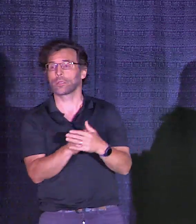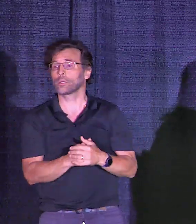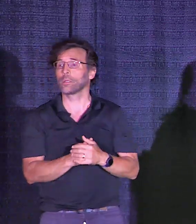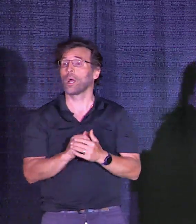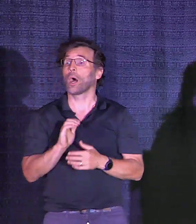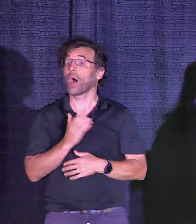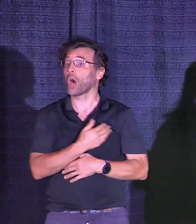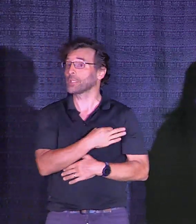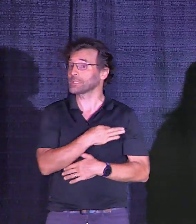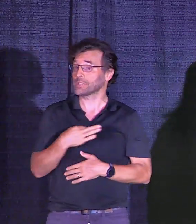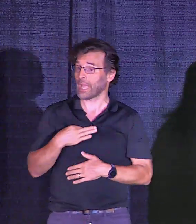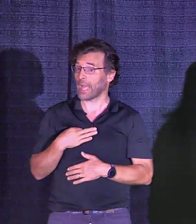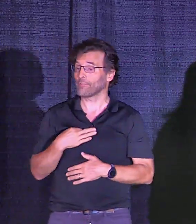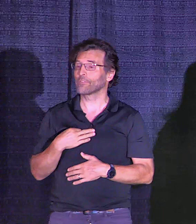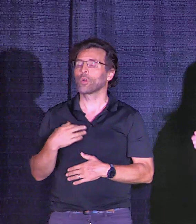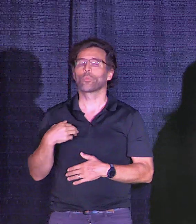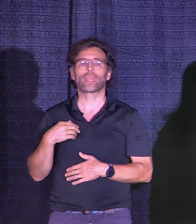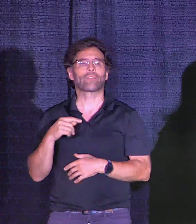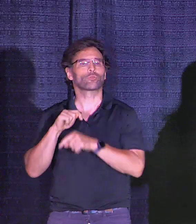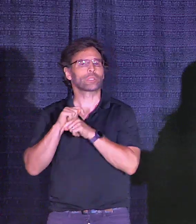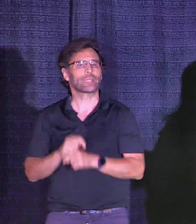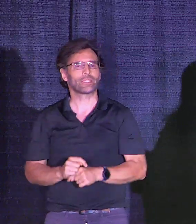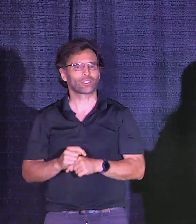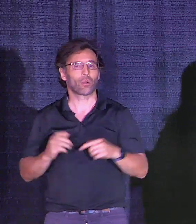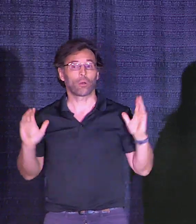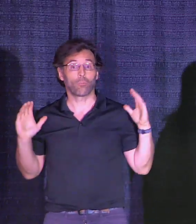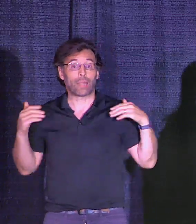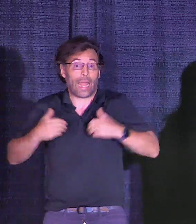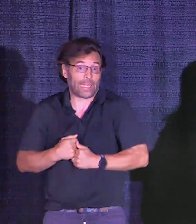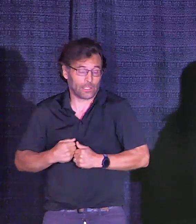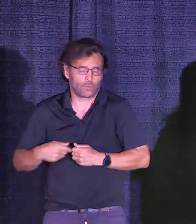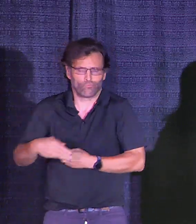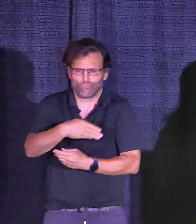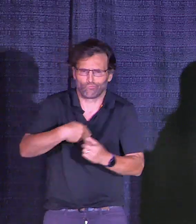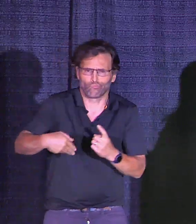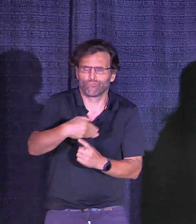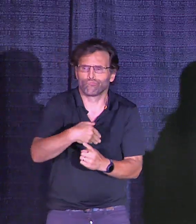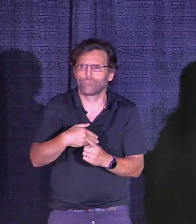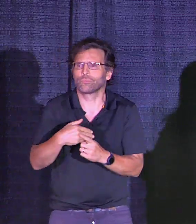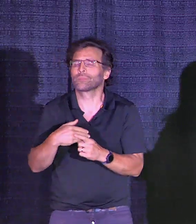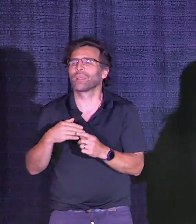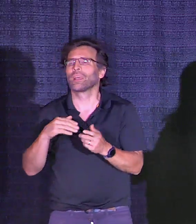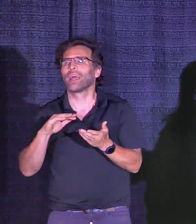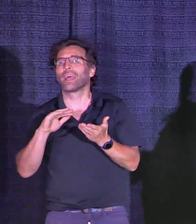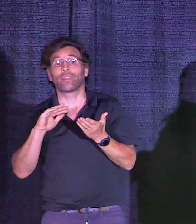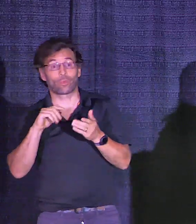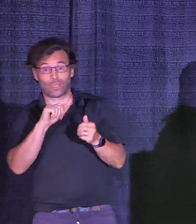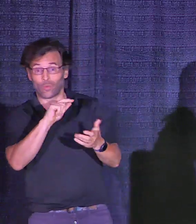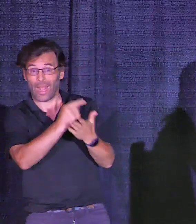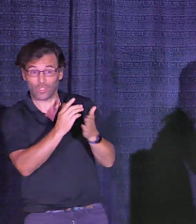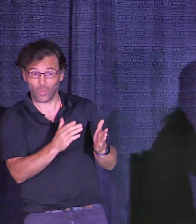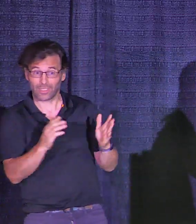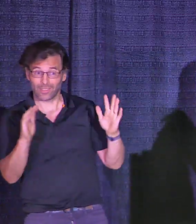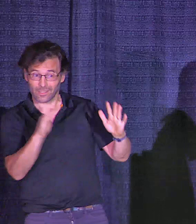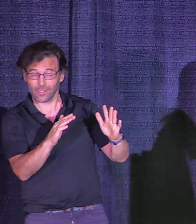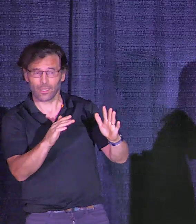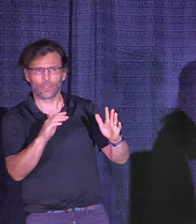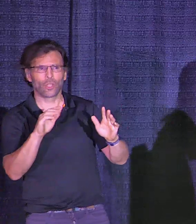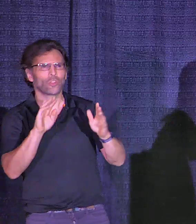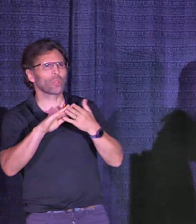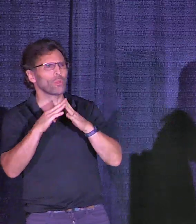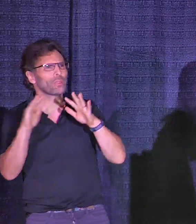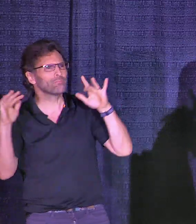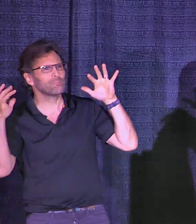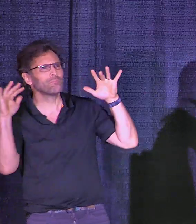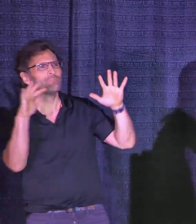staff, we had traditional blankets that we wrapped the graduates in. And our community came up while that honor song was being sung